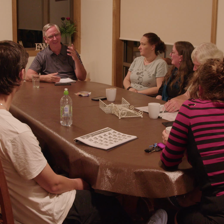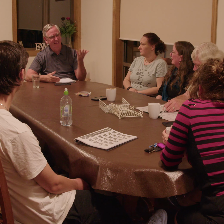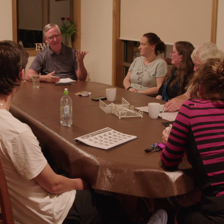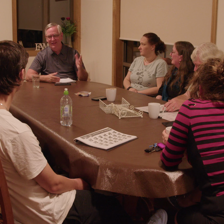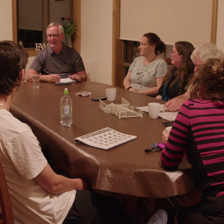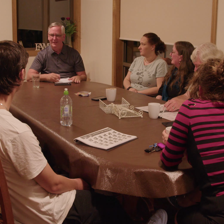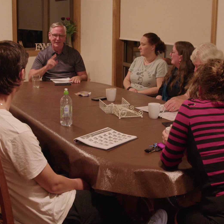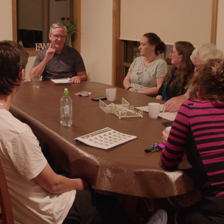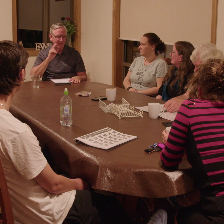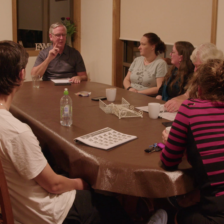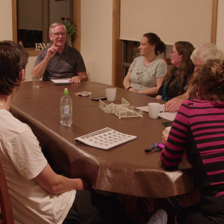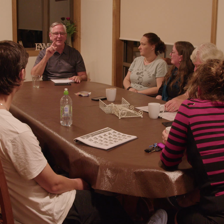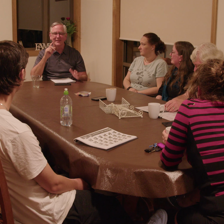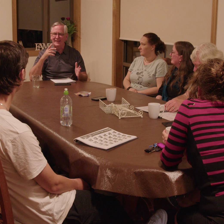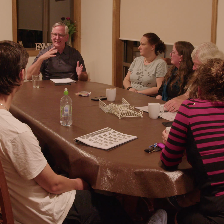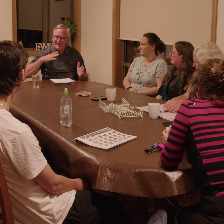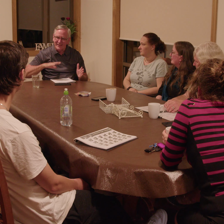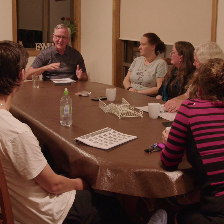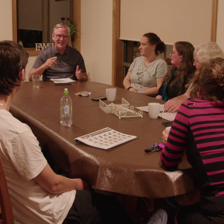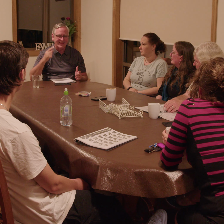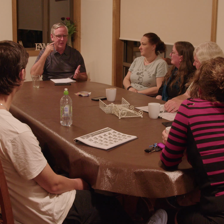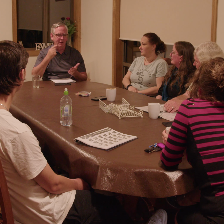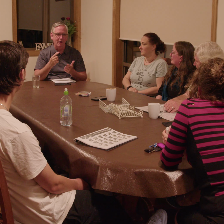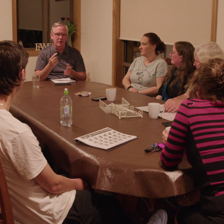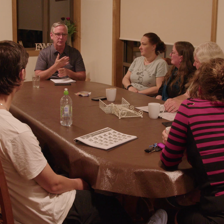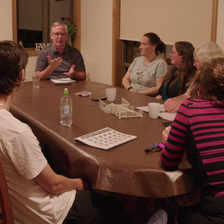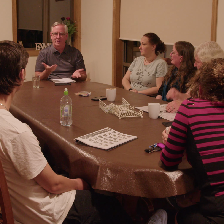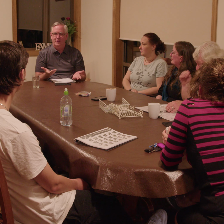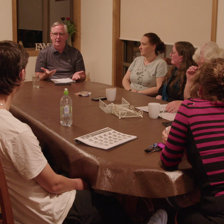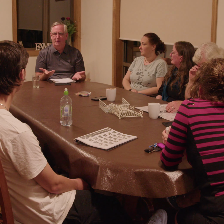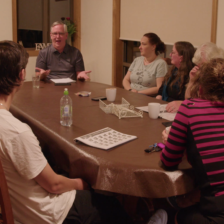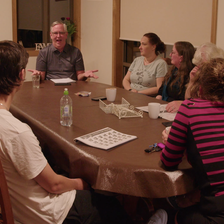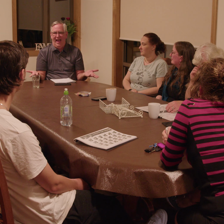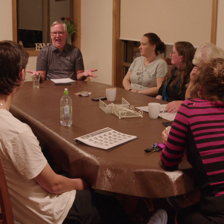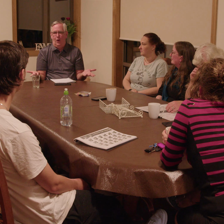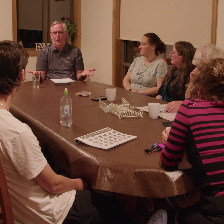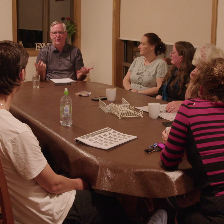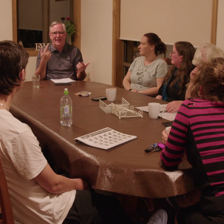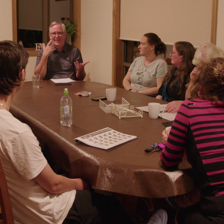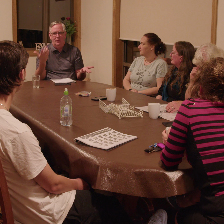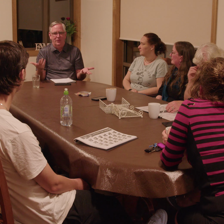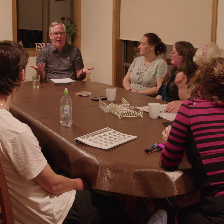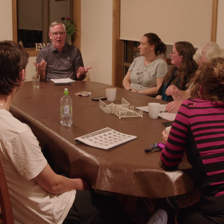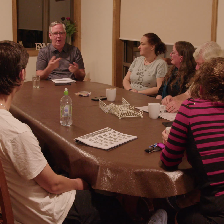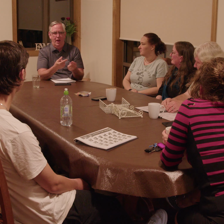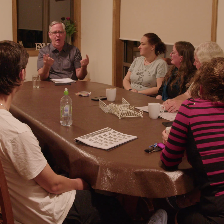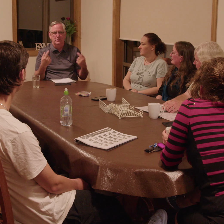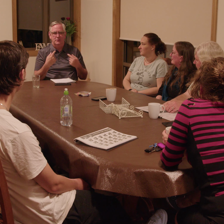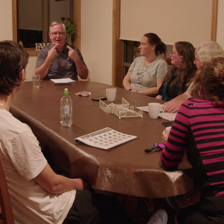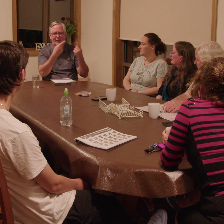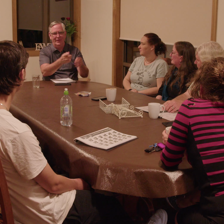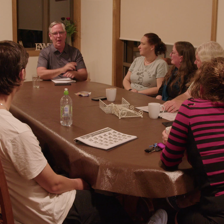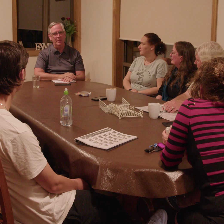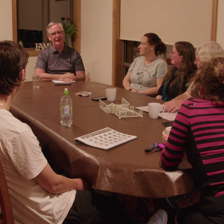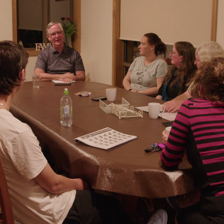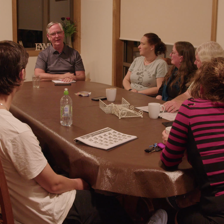goal. Deaf people need to hear the gospel. And how are they going to get it? How can they hear without us to